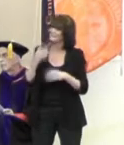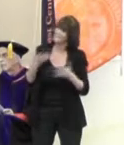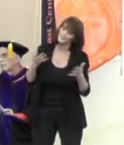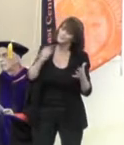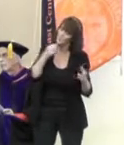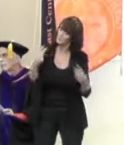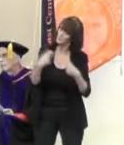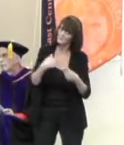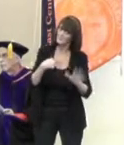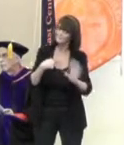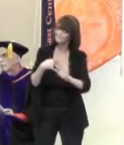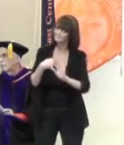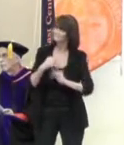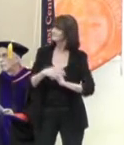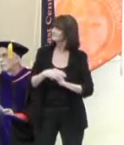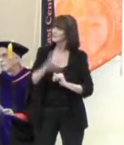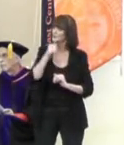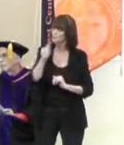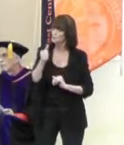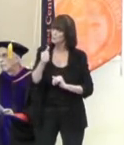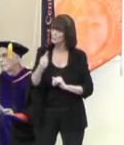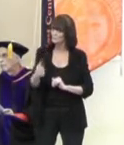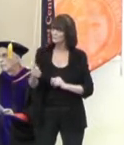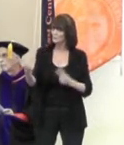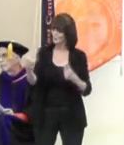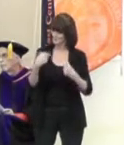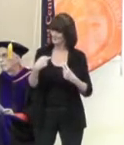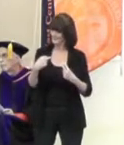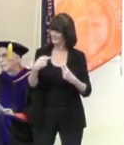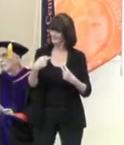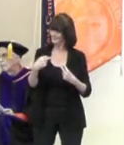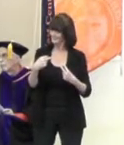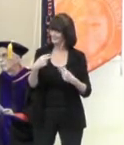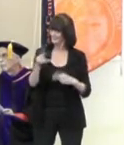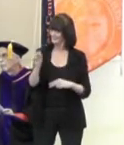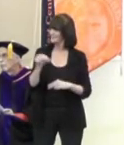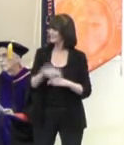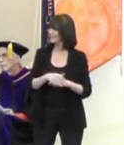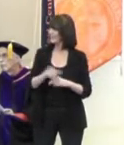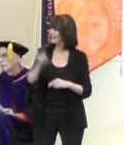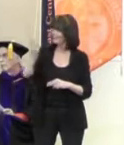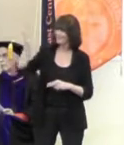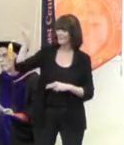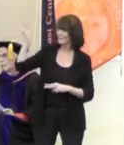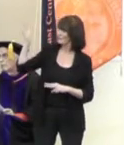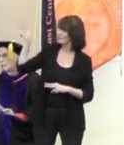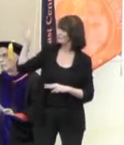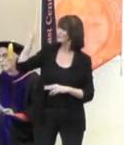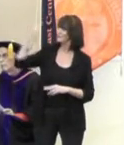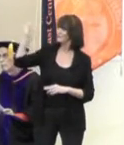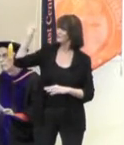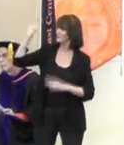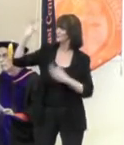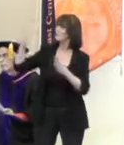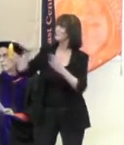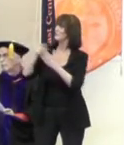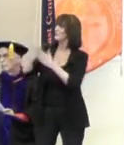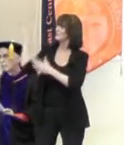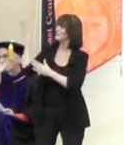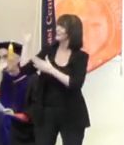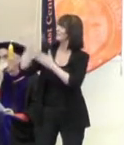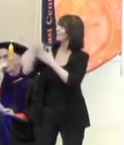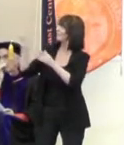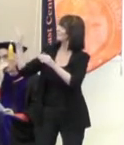don't look at me. Do not look at me. There is your commencement speech. That